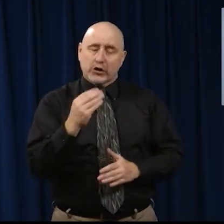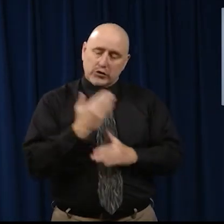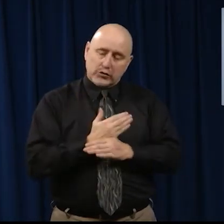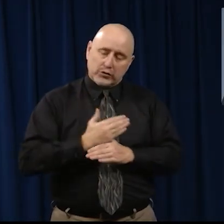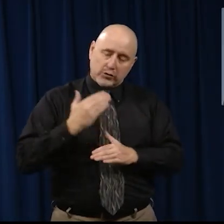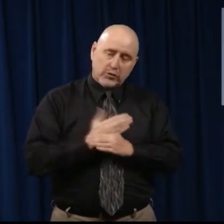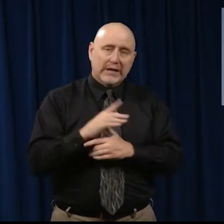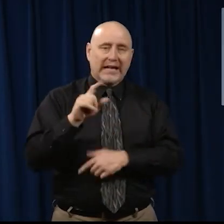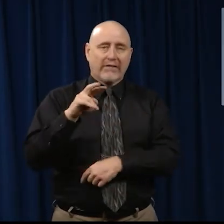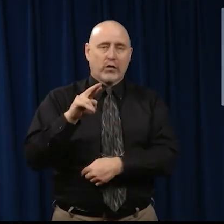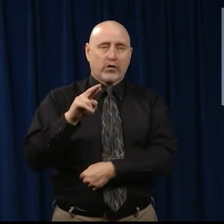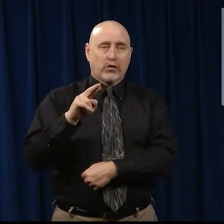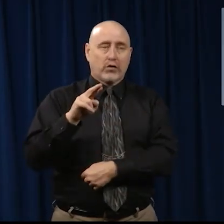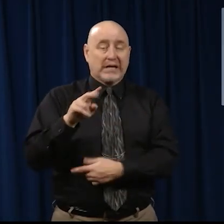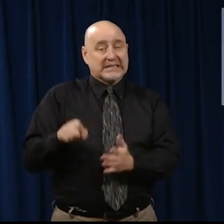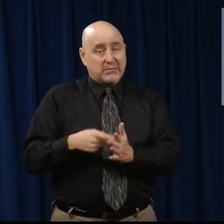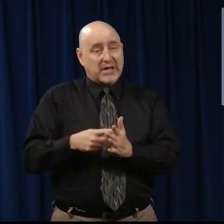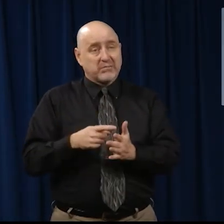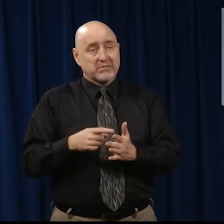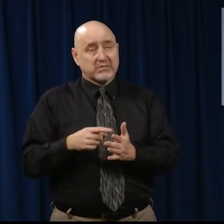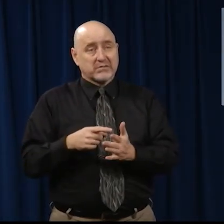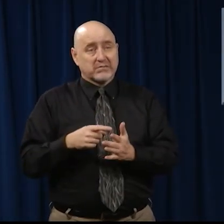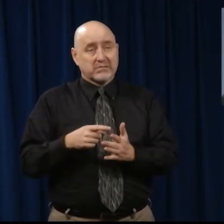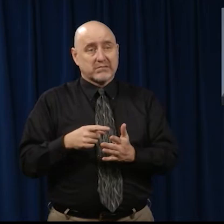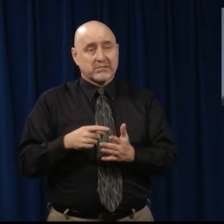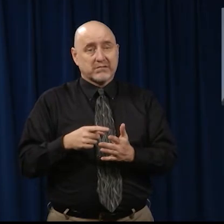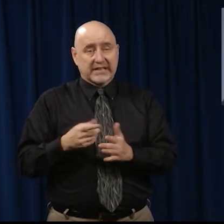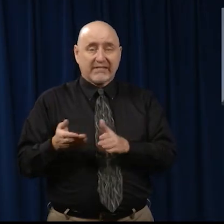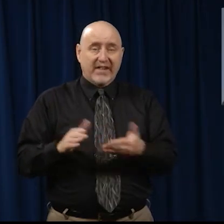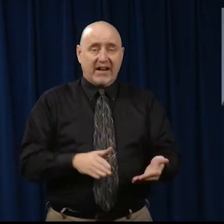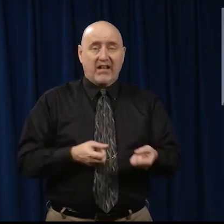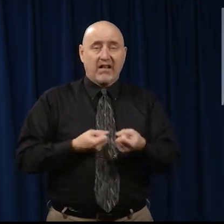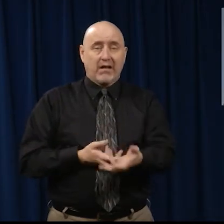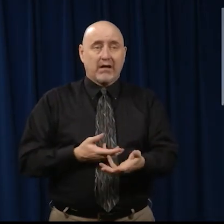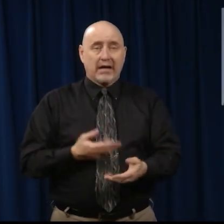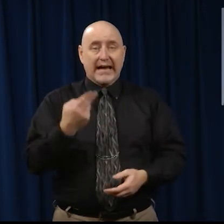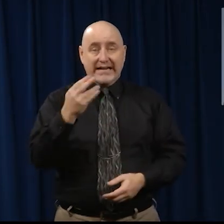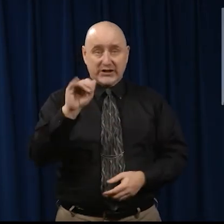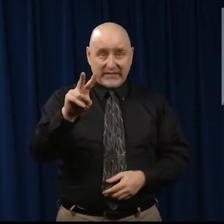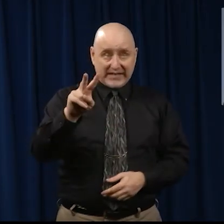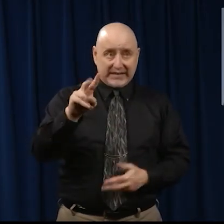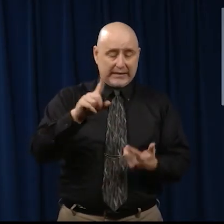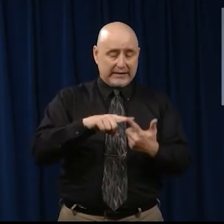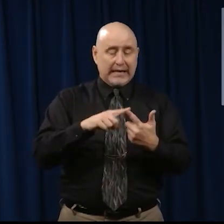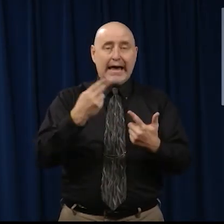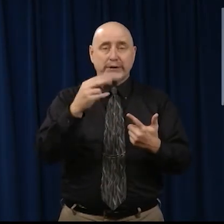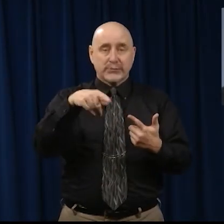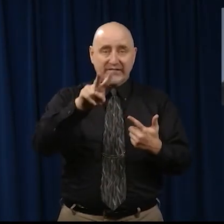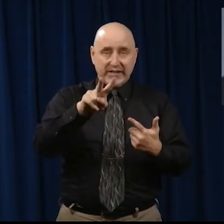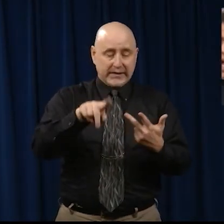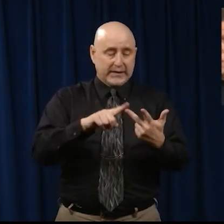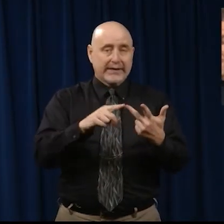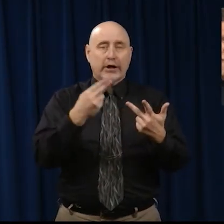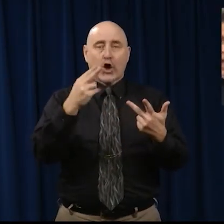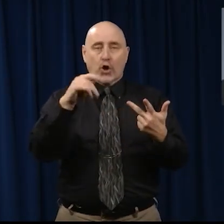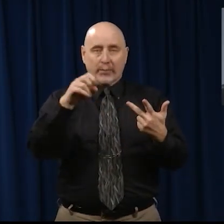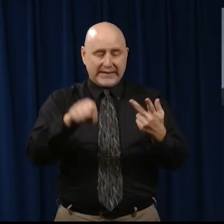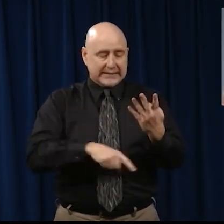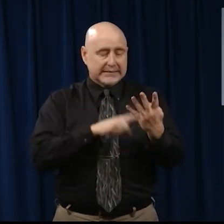severe trouble with your liver, and sometimes ultimately it can be fatal. You've got HIV, you've got HPV, you've got